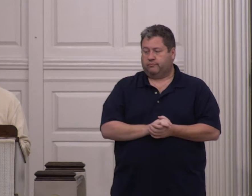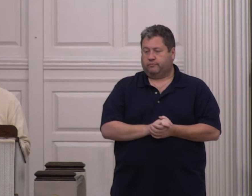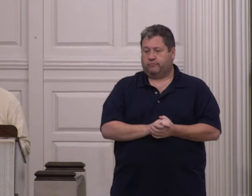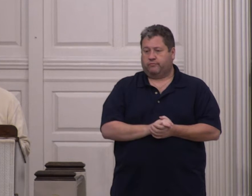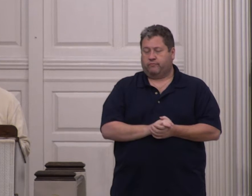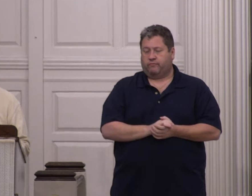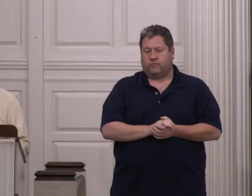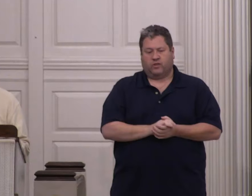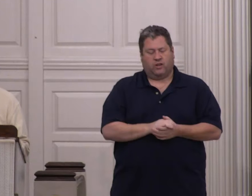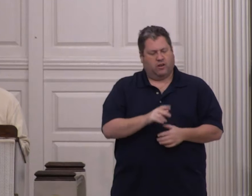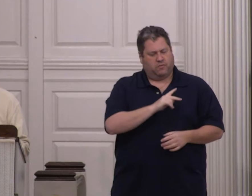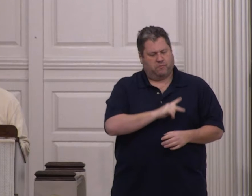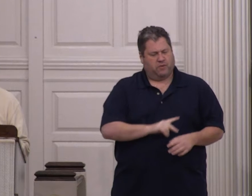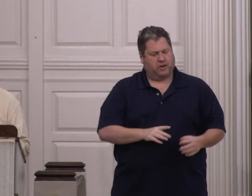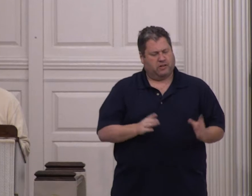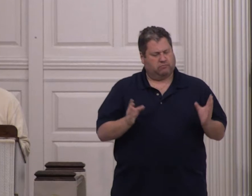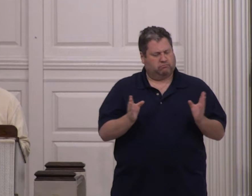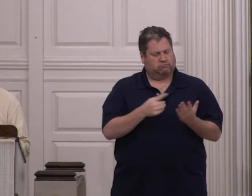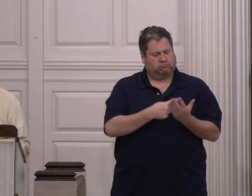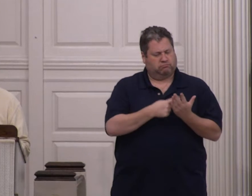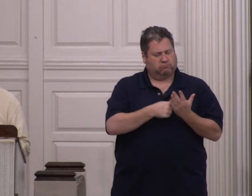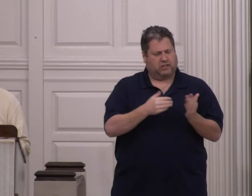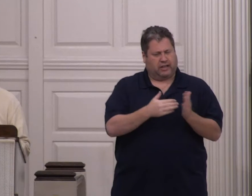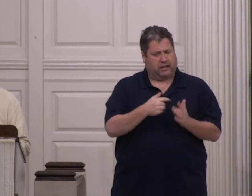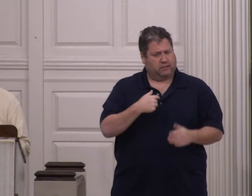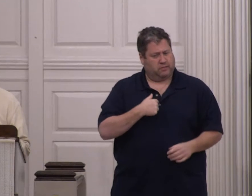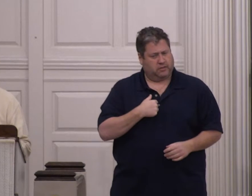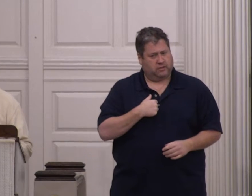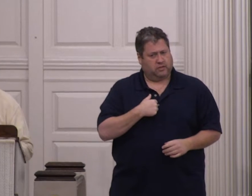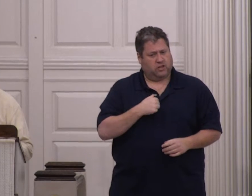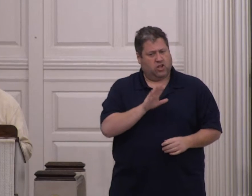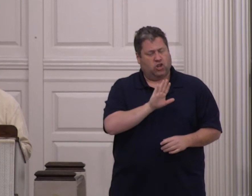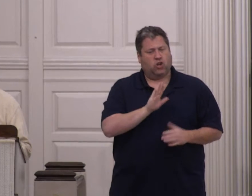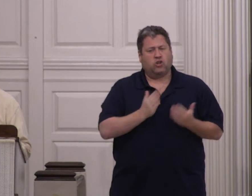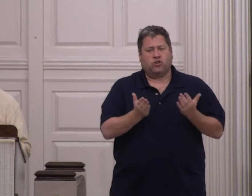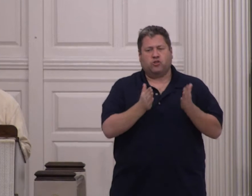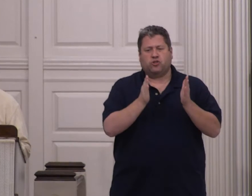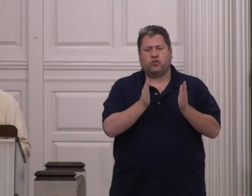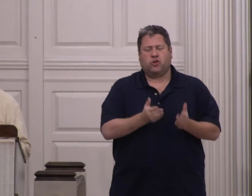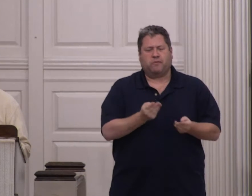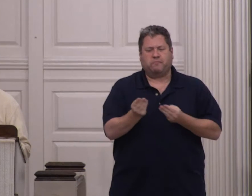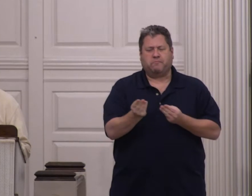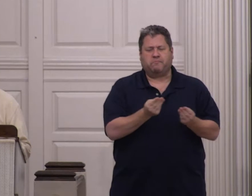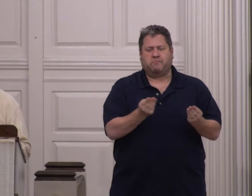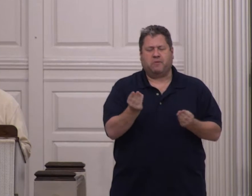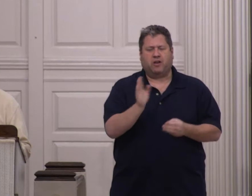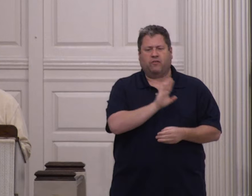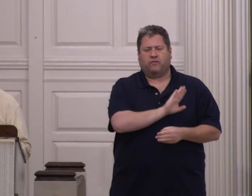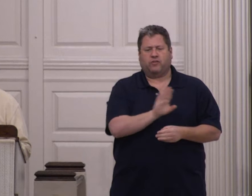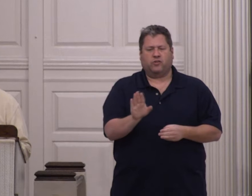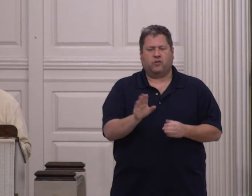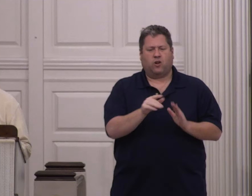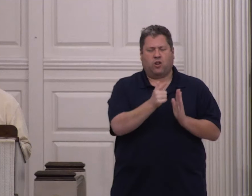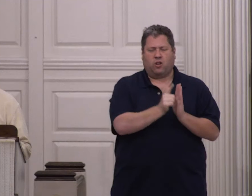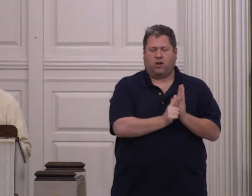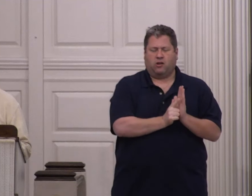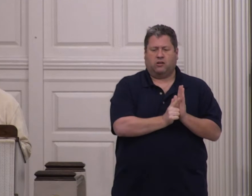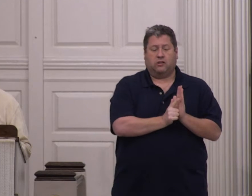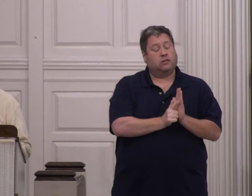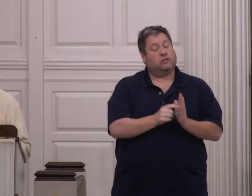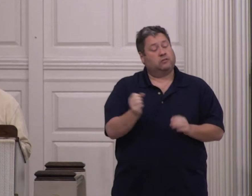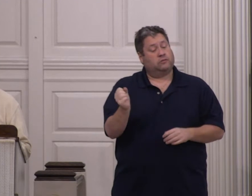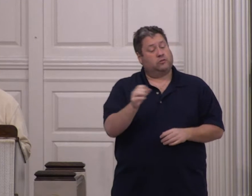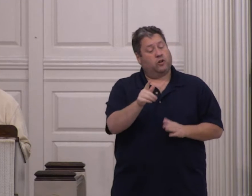Though princes meet and talk against me, your servant mediates on your statute. Yes,